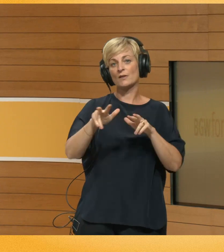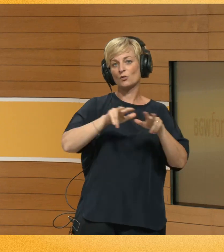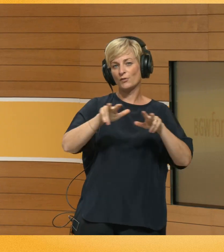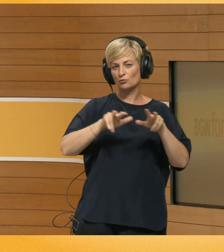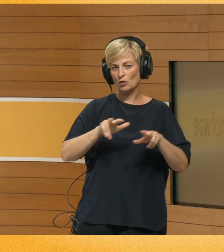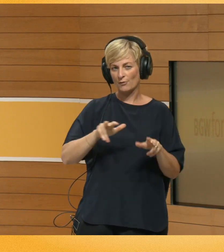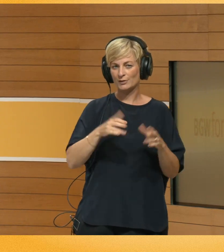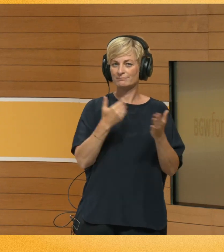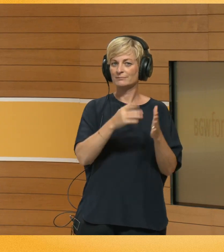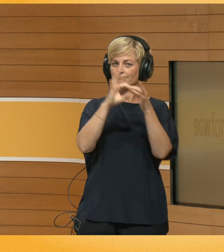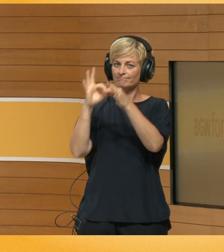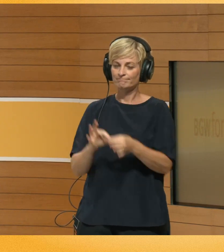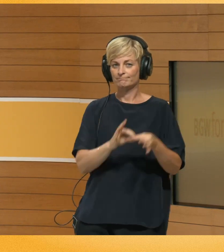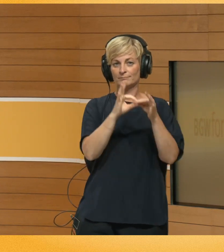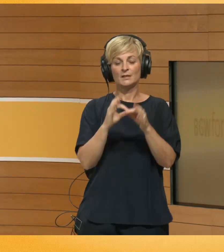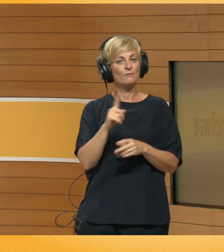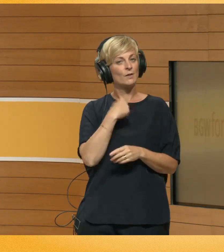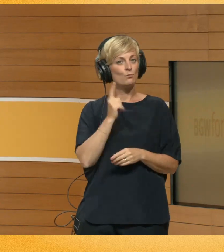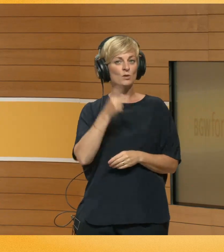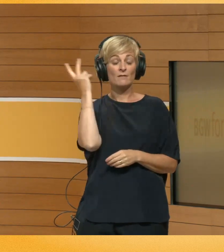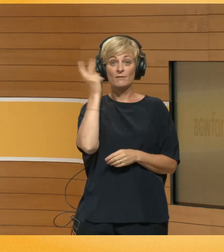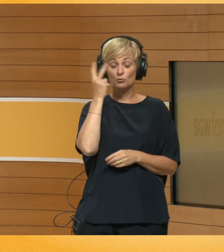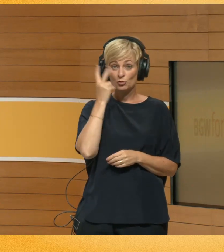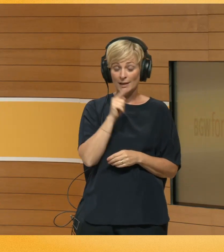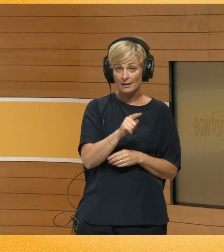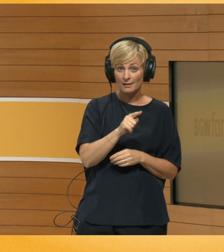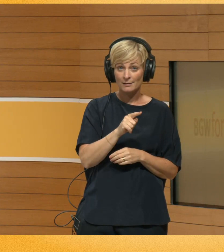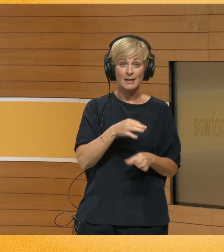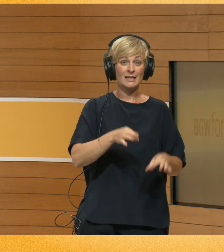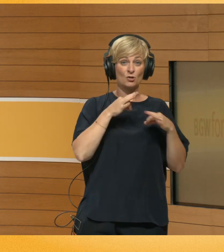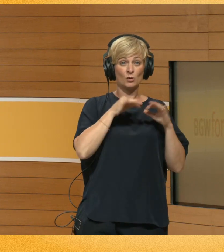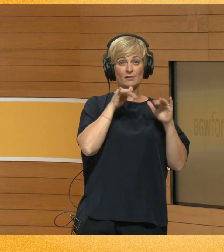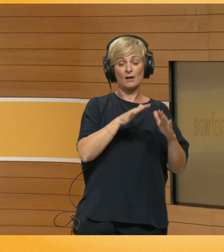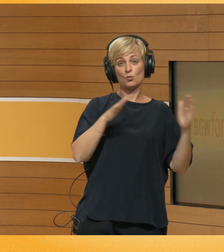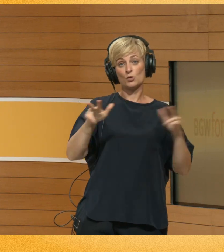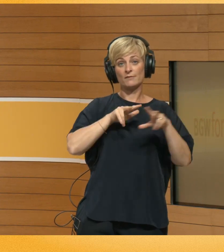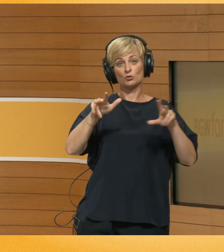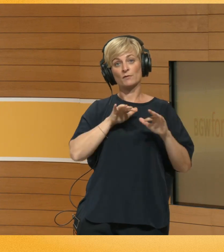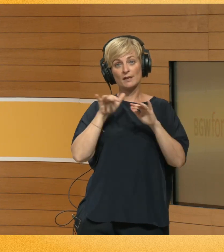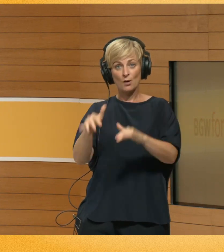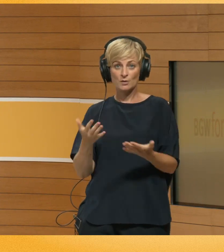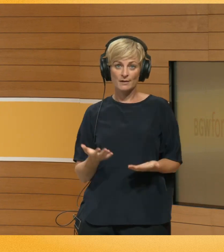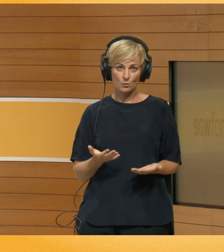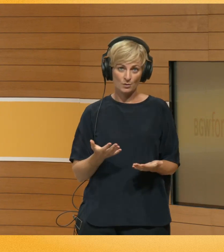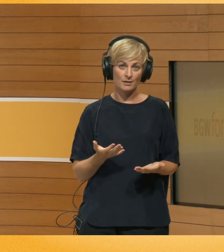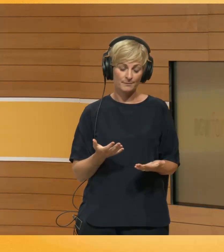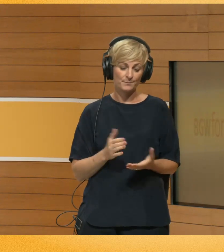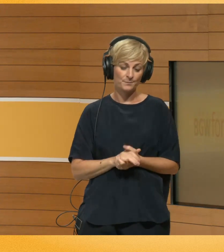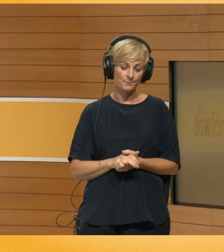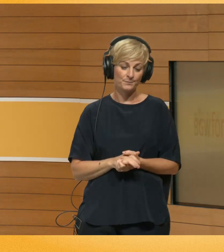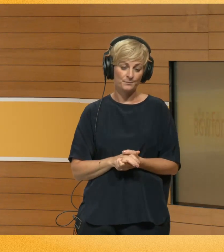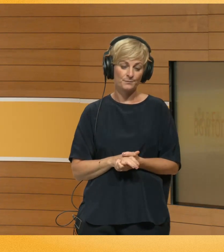and that the economy is driven by people being fit and well. This is part of our work. 2018, I gave a talk